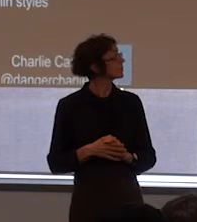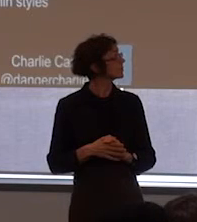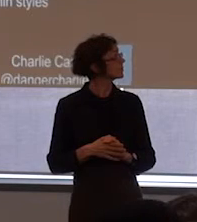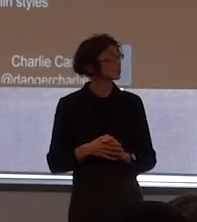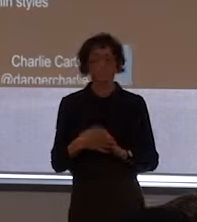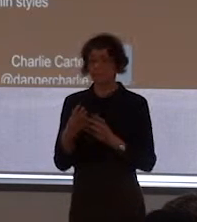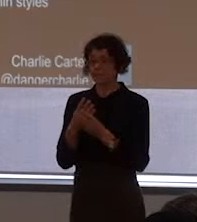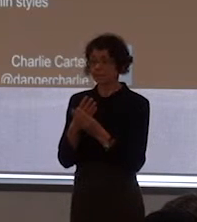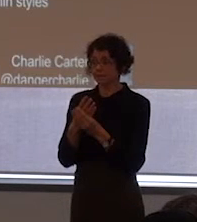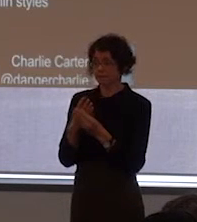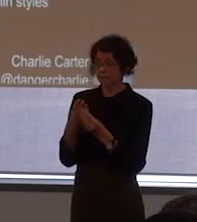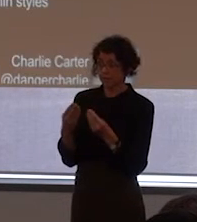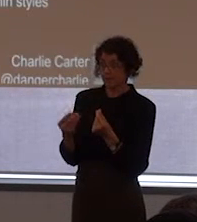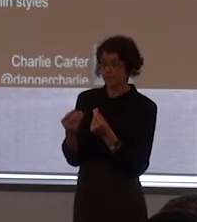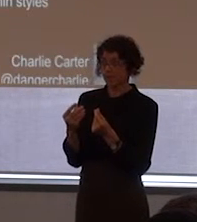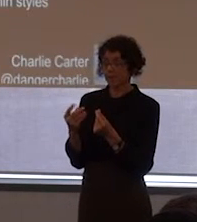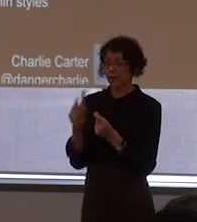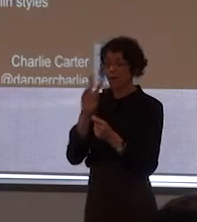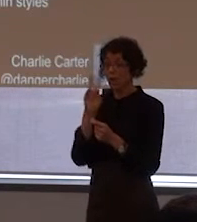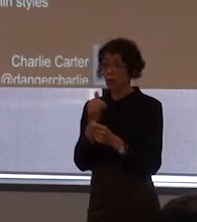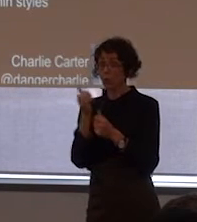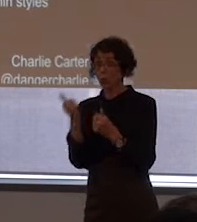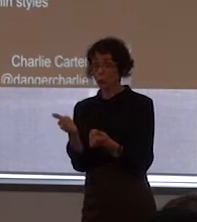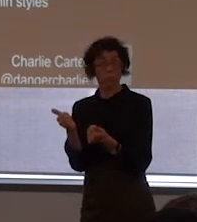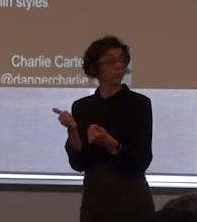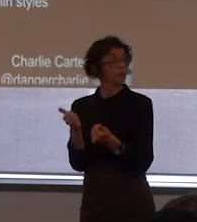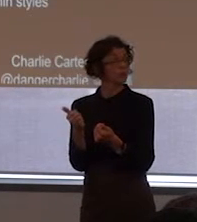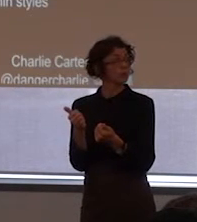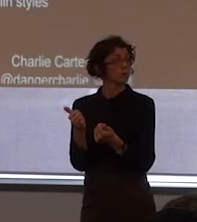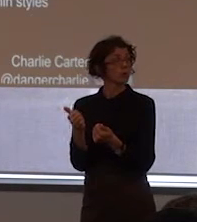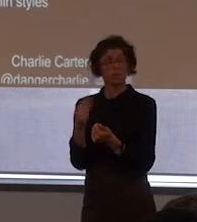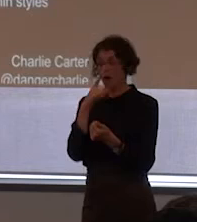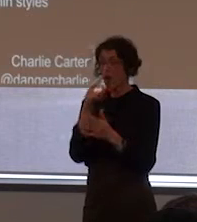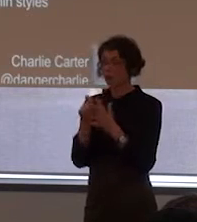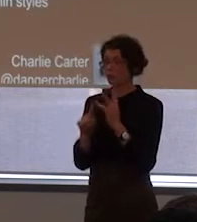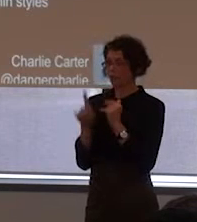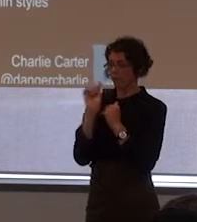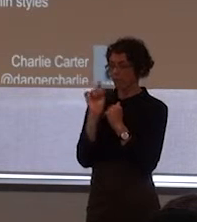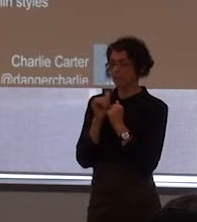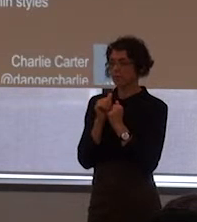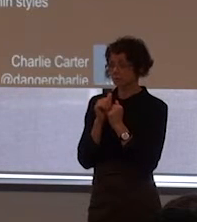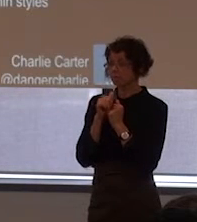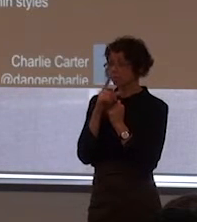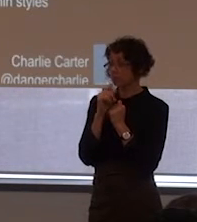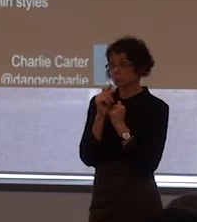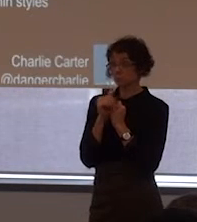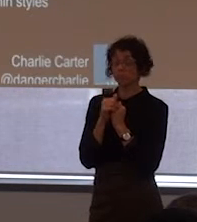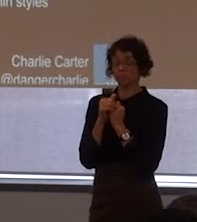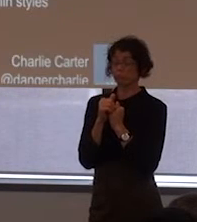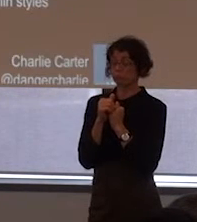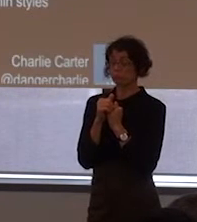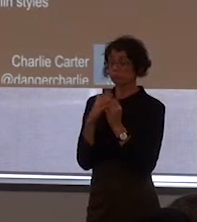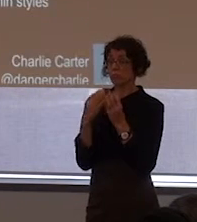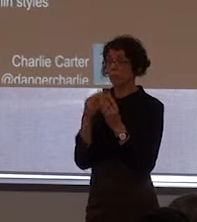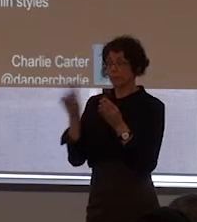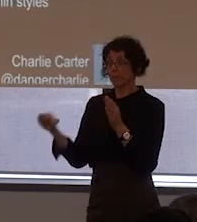Now, some of you will go, okay, that looks good. I could do that. And you can. You can with